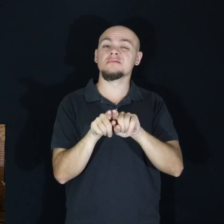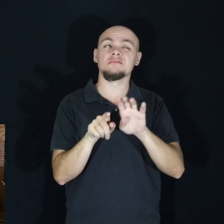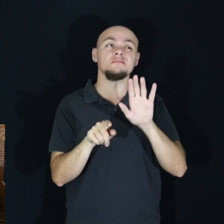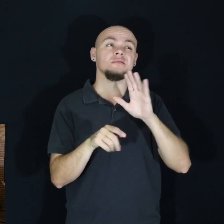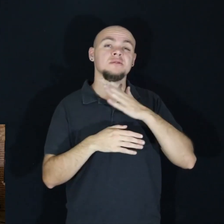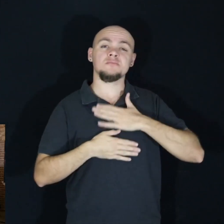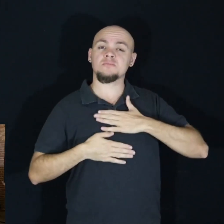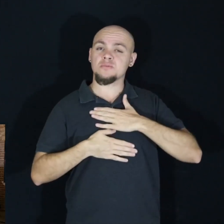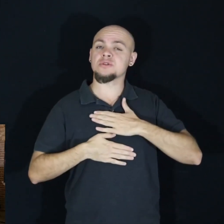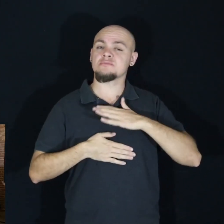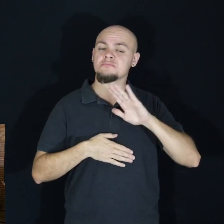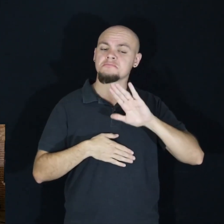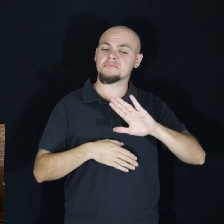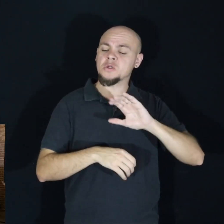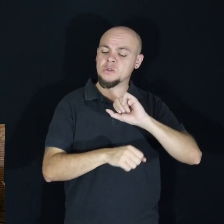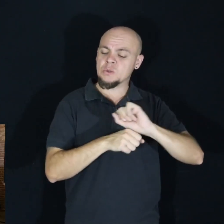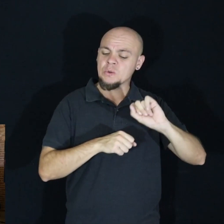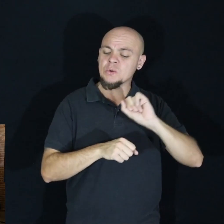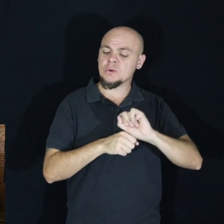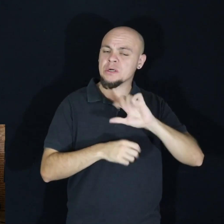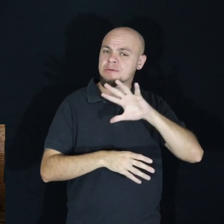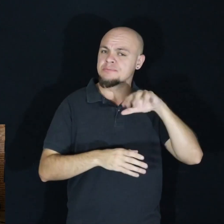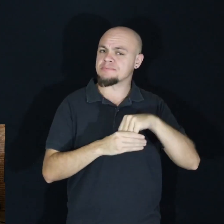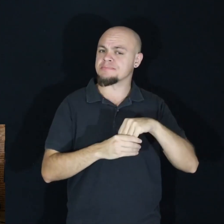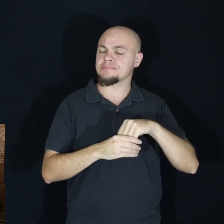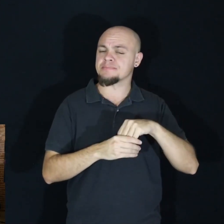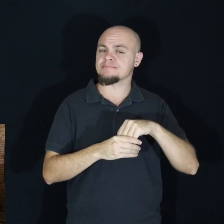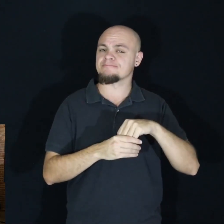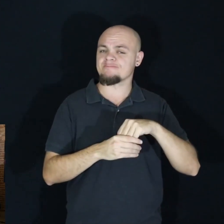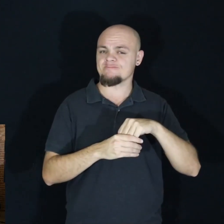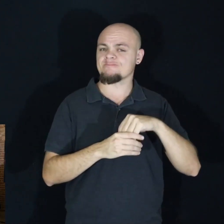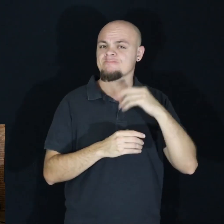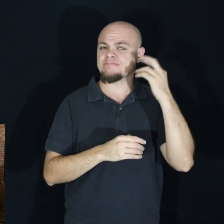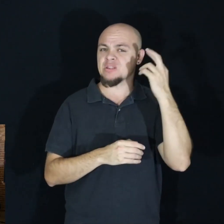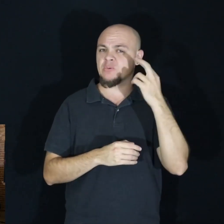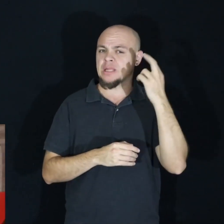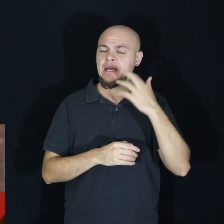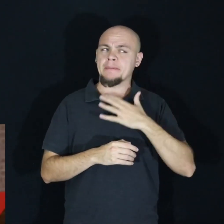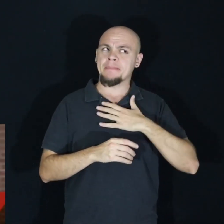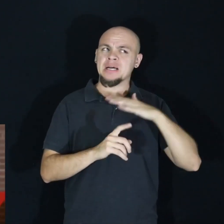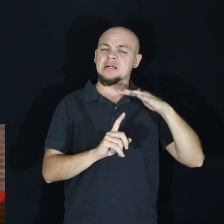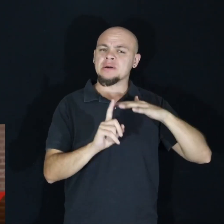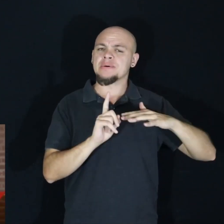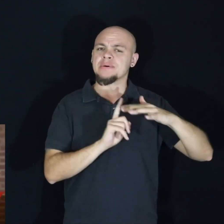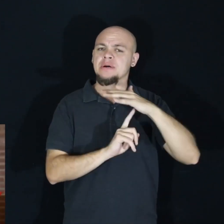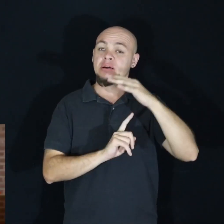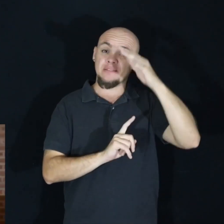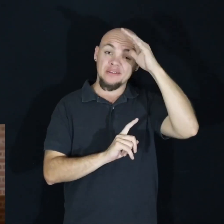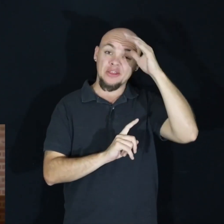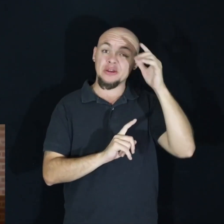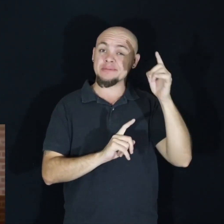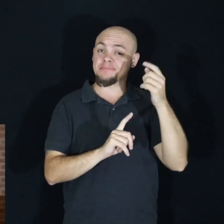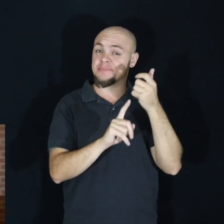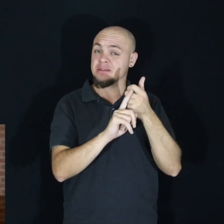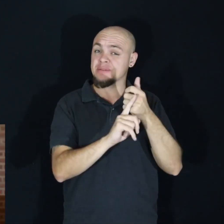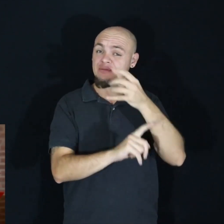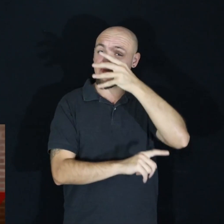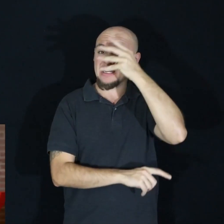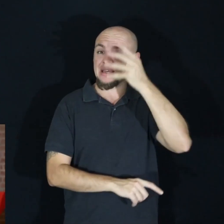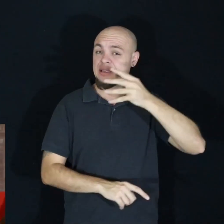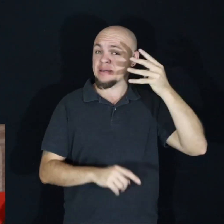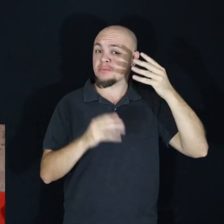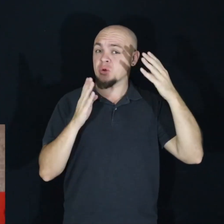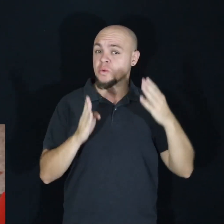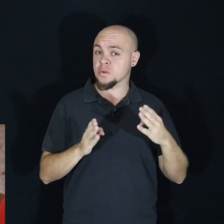appreciation for the work that went into it, but also a deeper realization of my surroundings. My father was an immigrant.